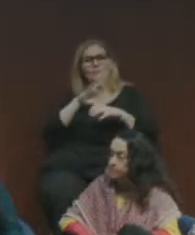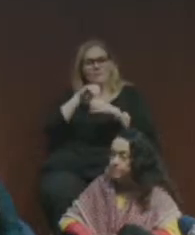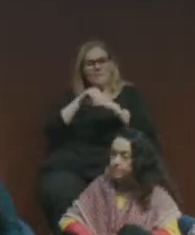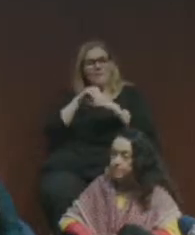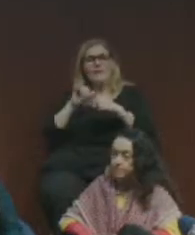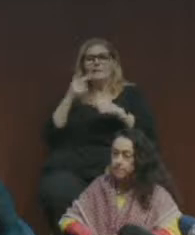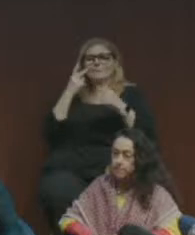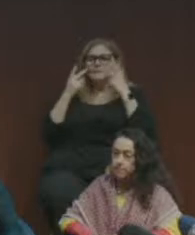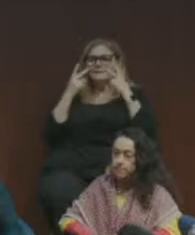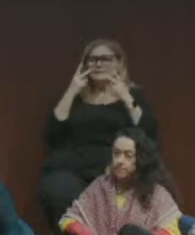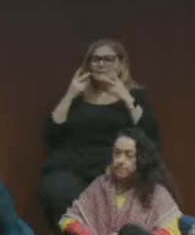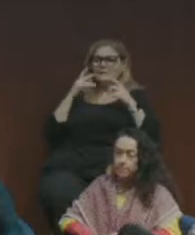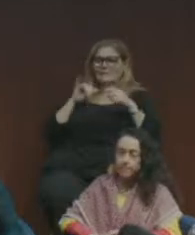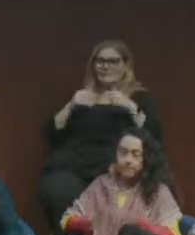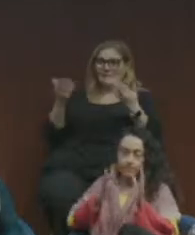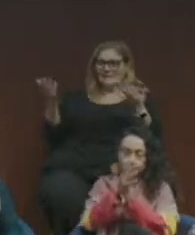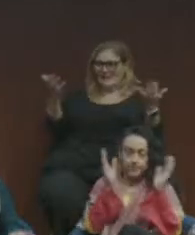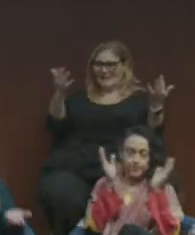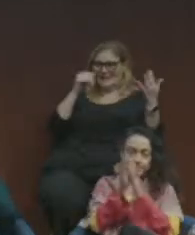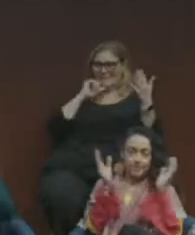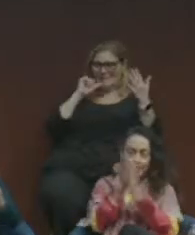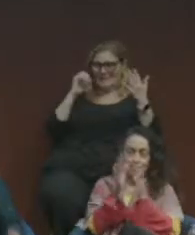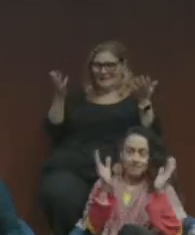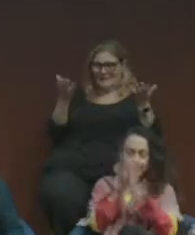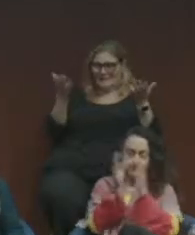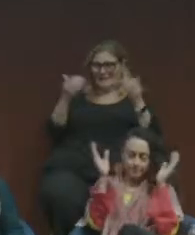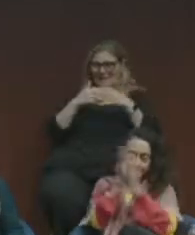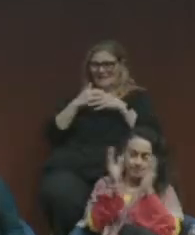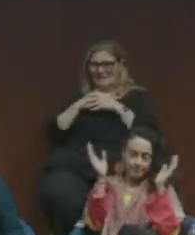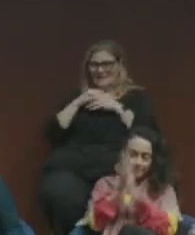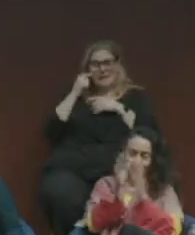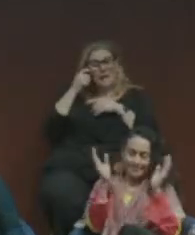see Damayan in the audience. Yes.